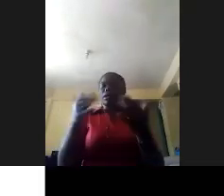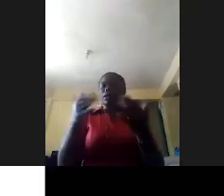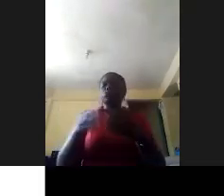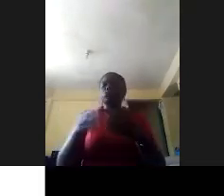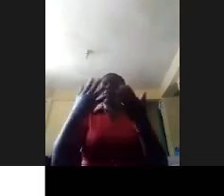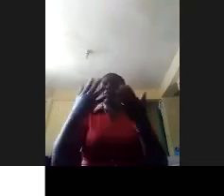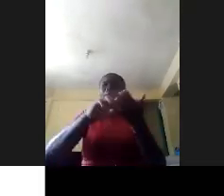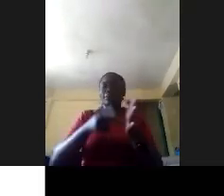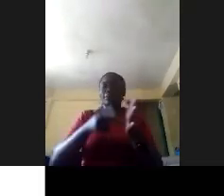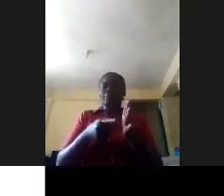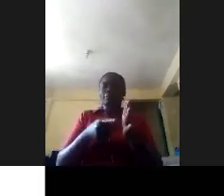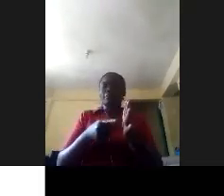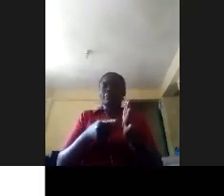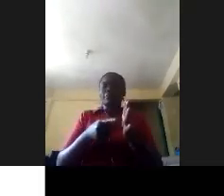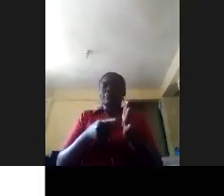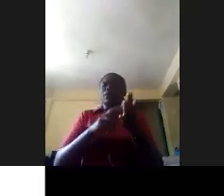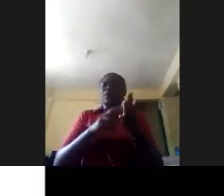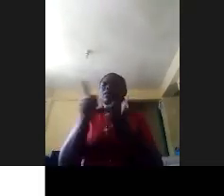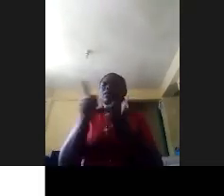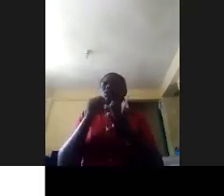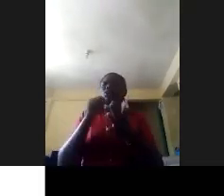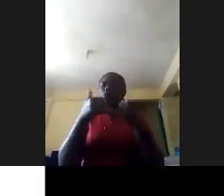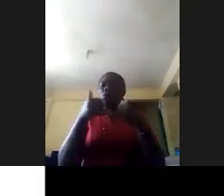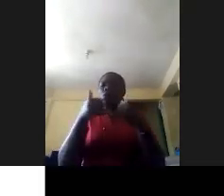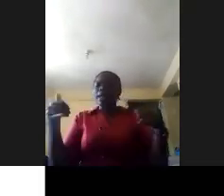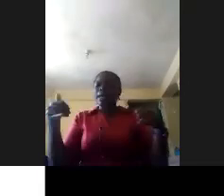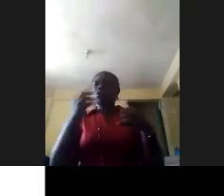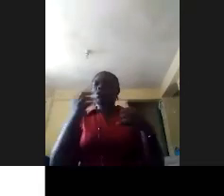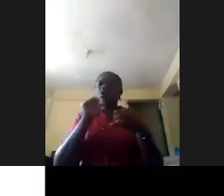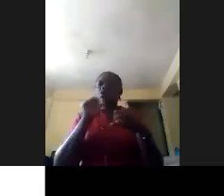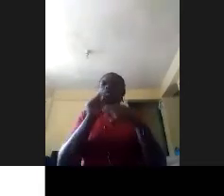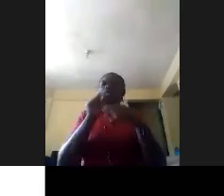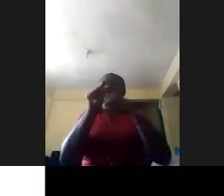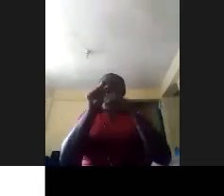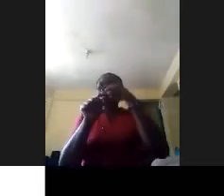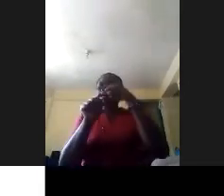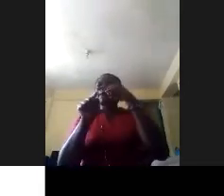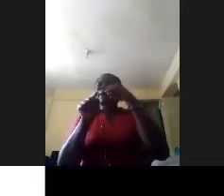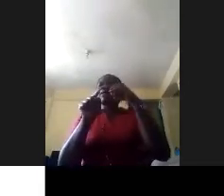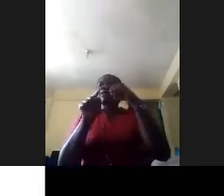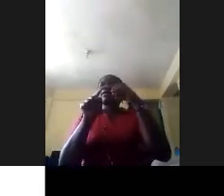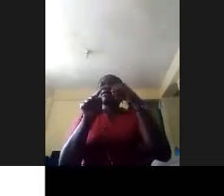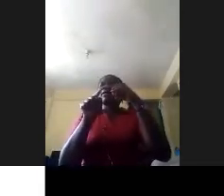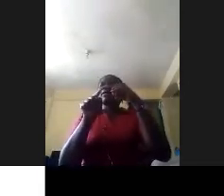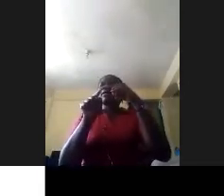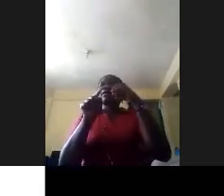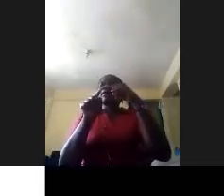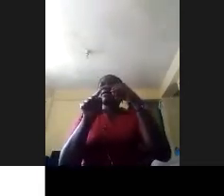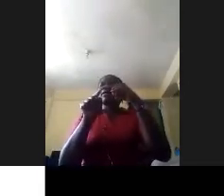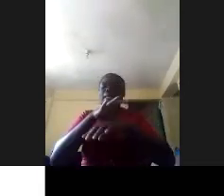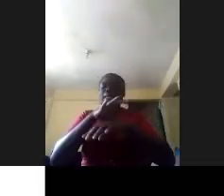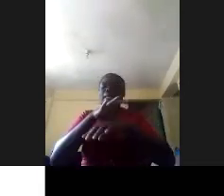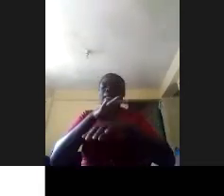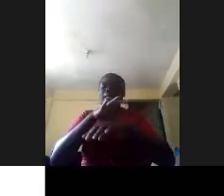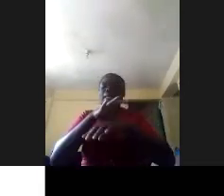Yeah. So you're not wired or you're not designed by nature to doing it all by yourself. Mhm. Yeah.